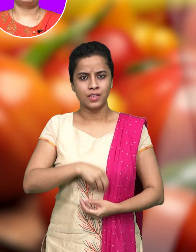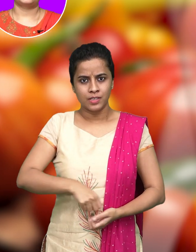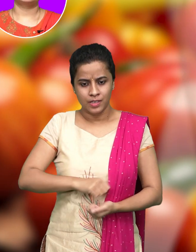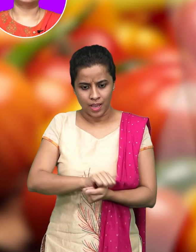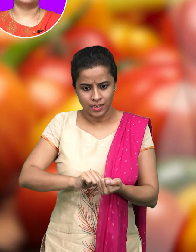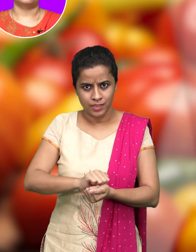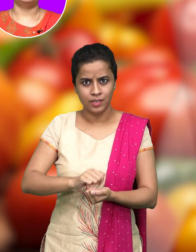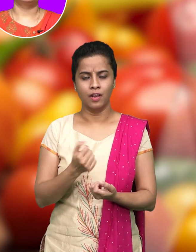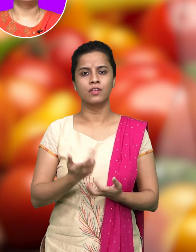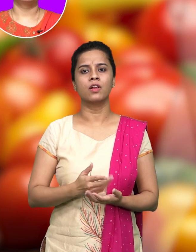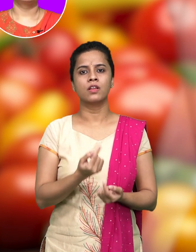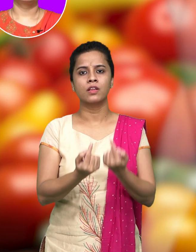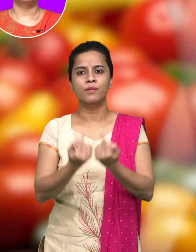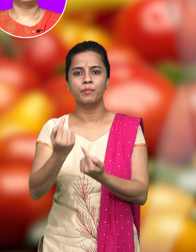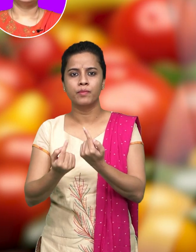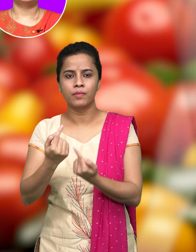Such plants are called